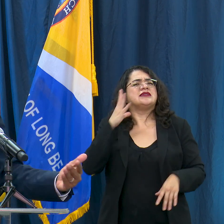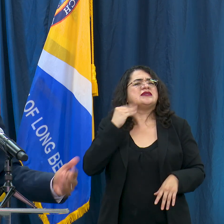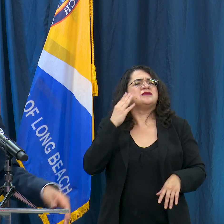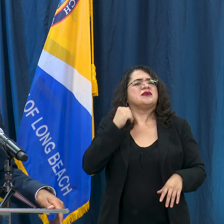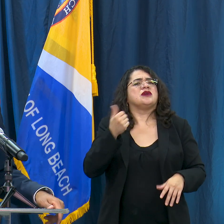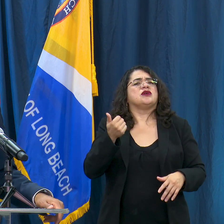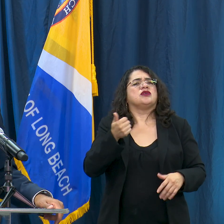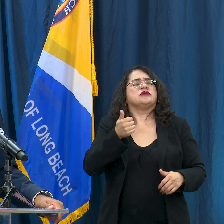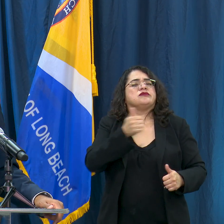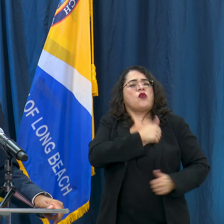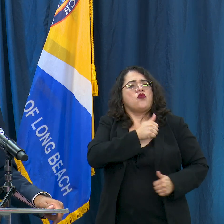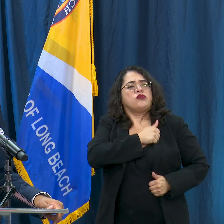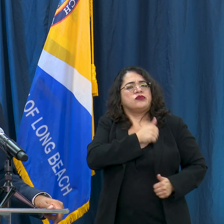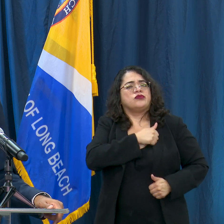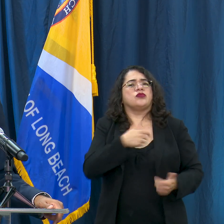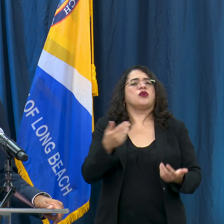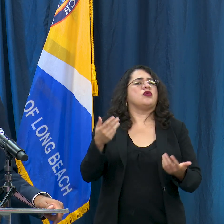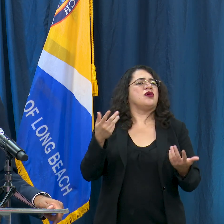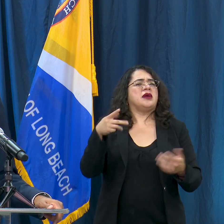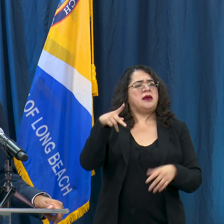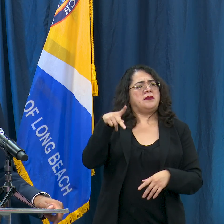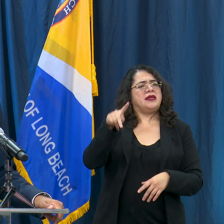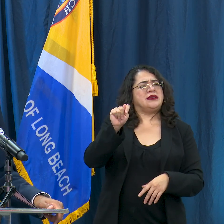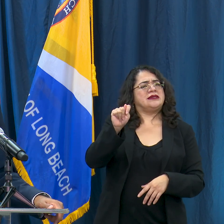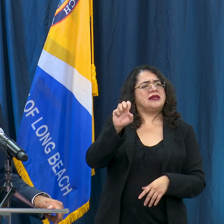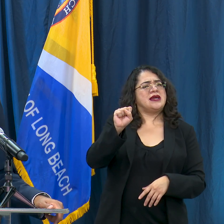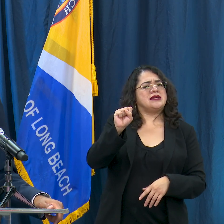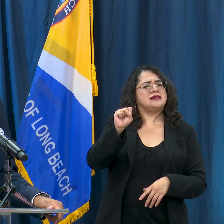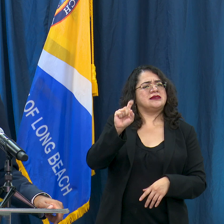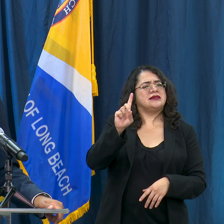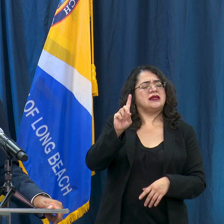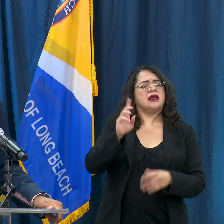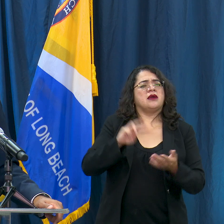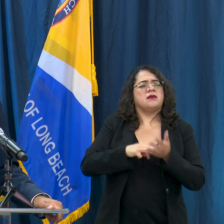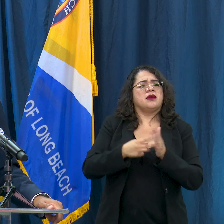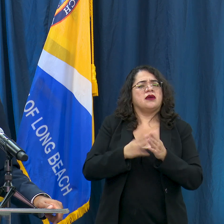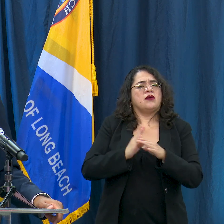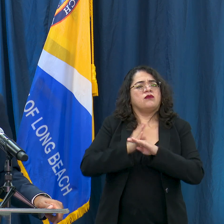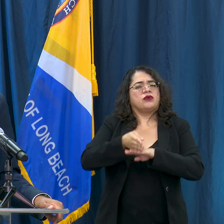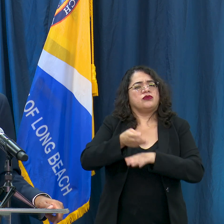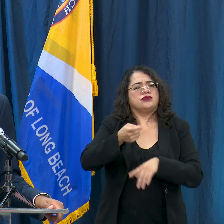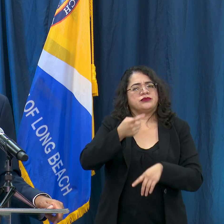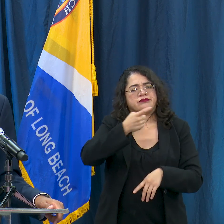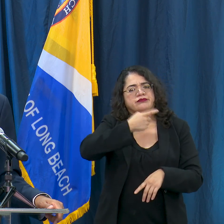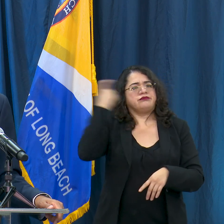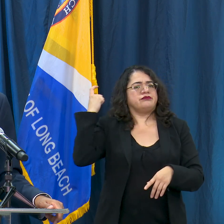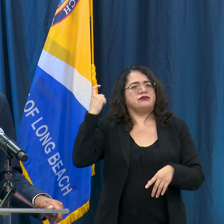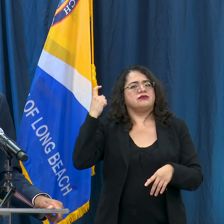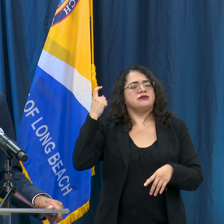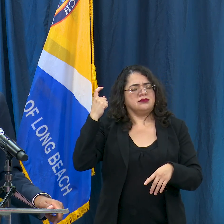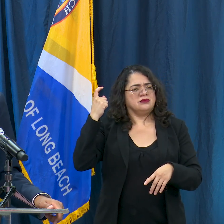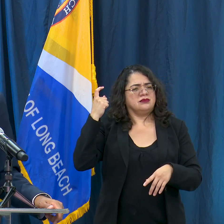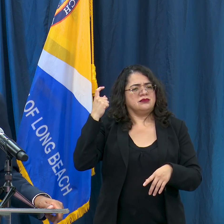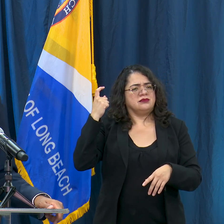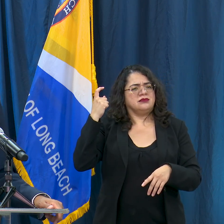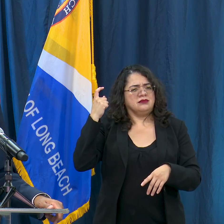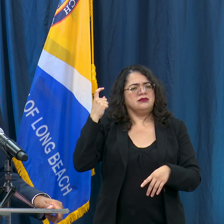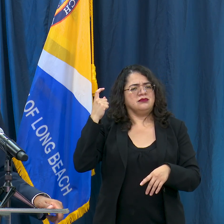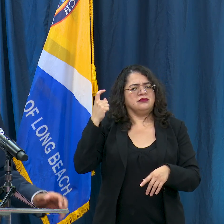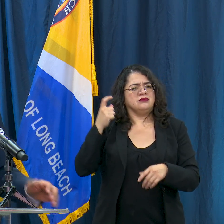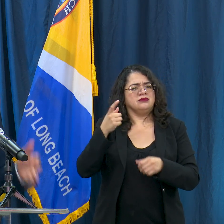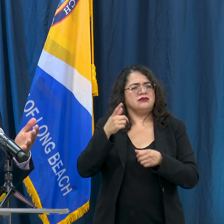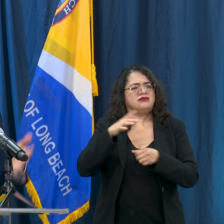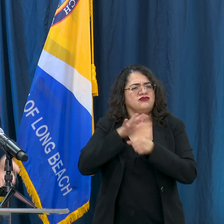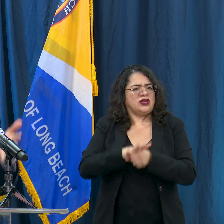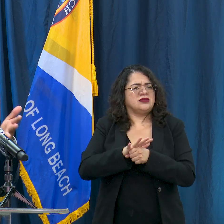respectful of them and their service to our country, and not put out fireworks. Tied into that, we've had